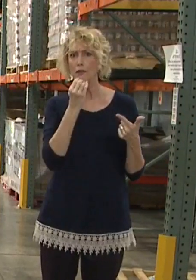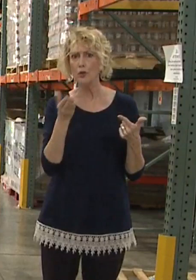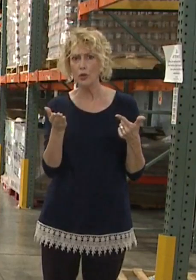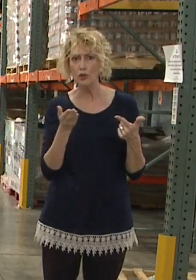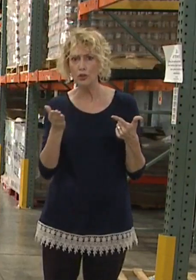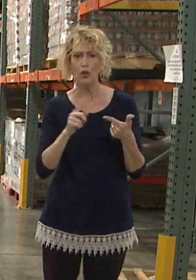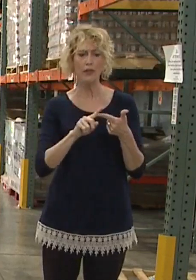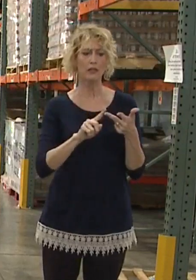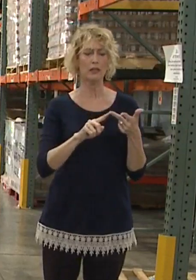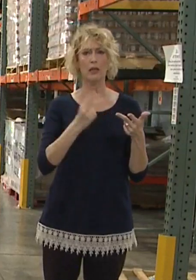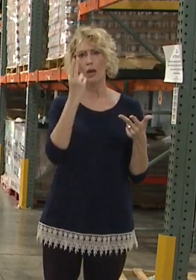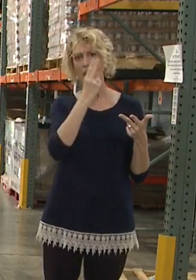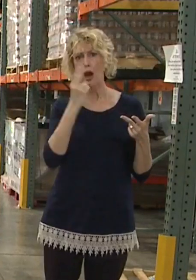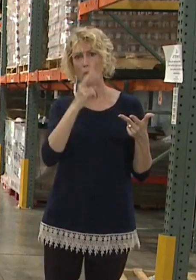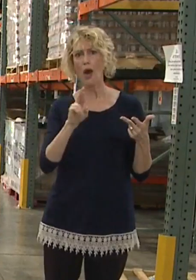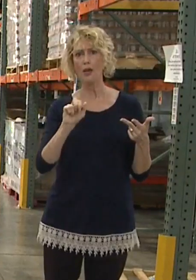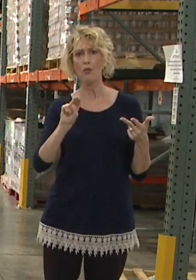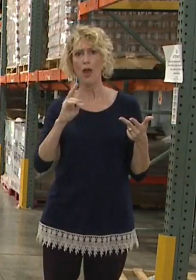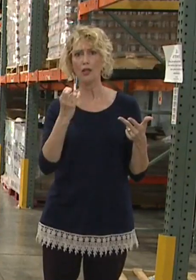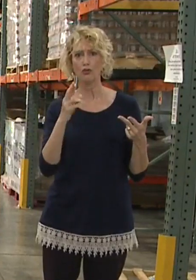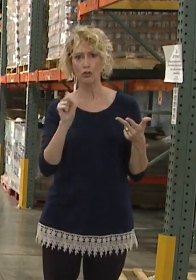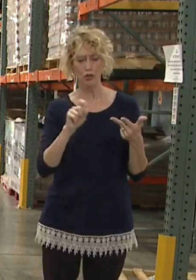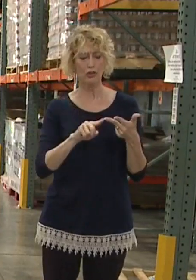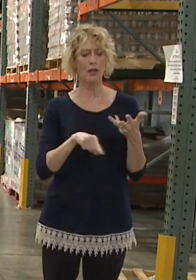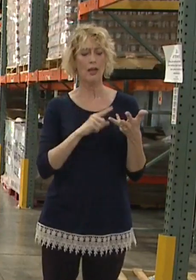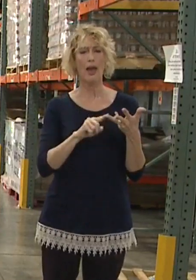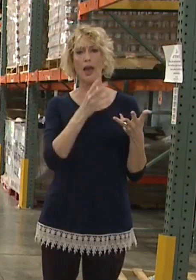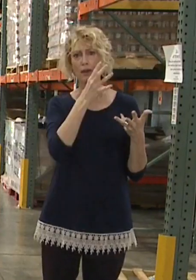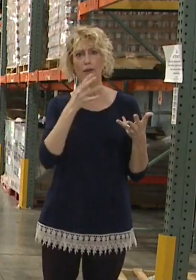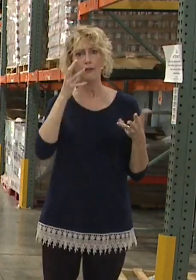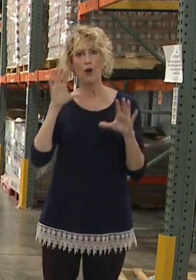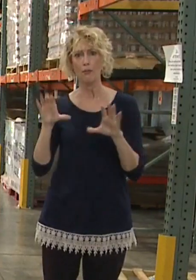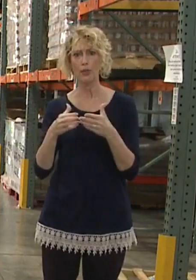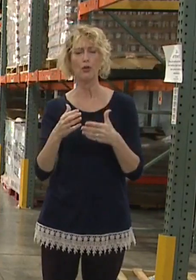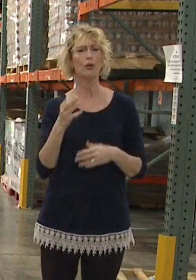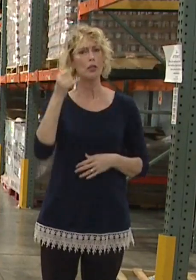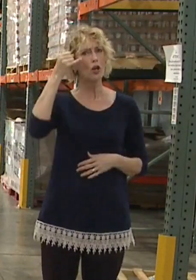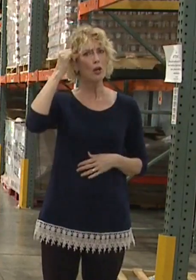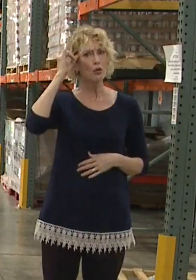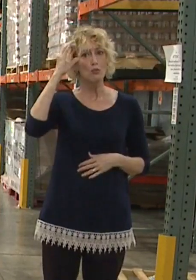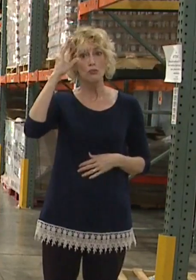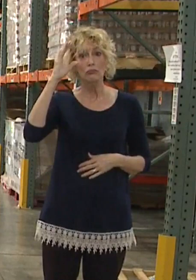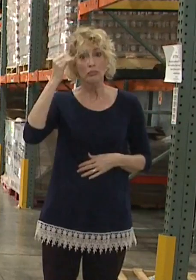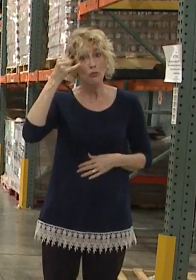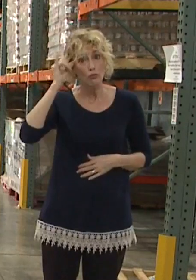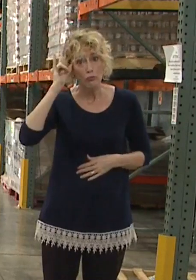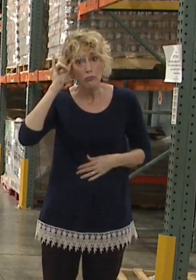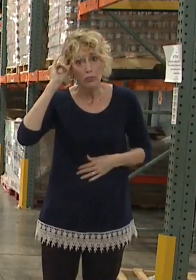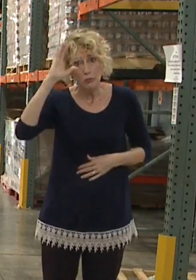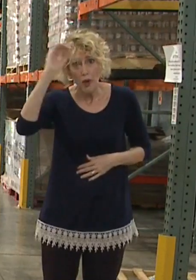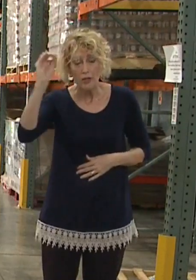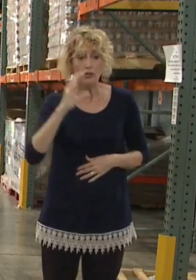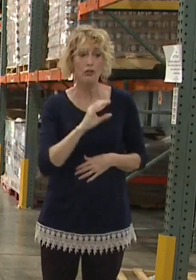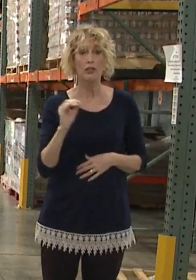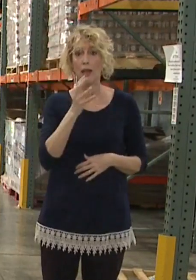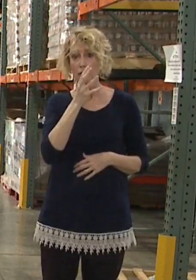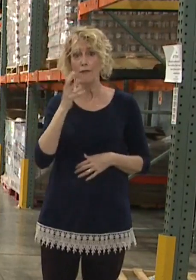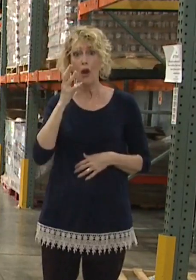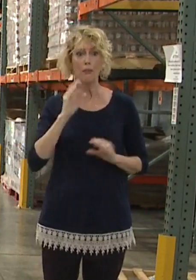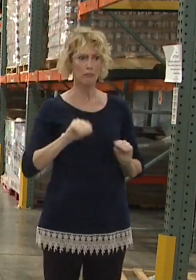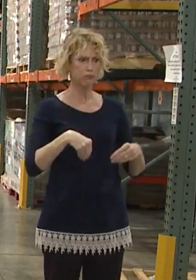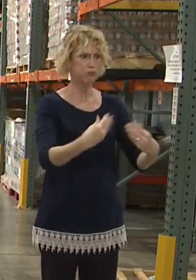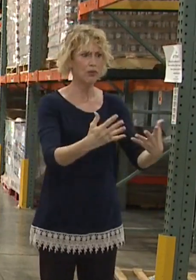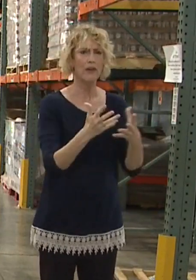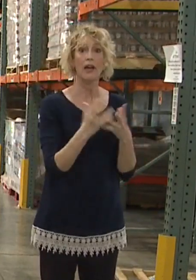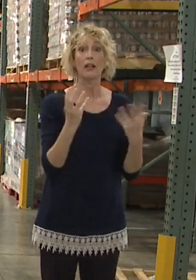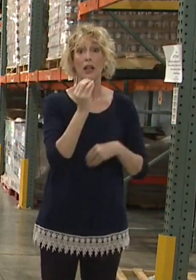Hawaii Ranchers, and the Hawaii Farm Bureau. I think particularly ranchers and farmers who provided a lot of food to